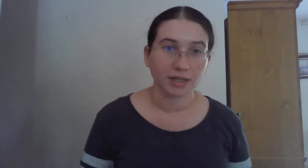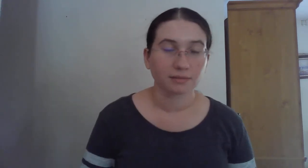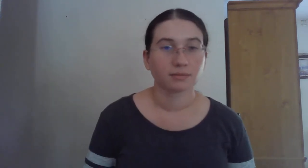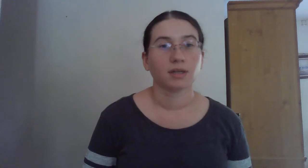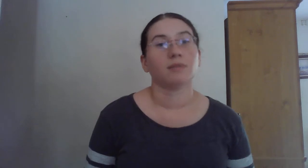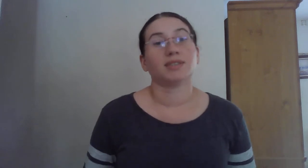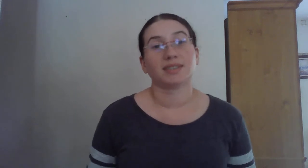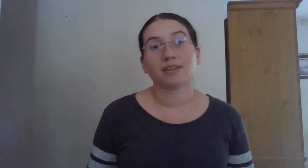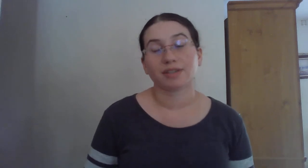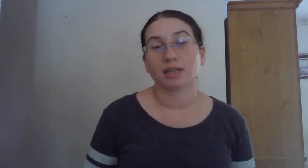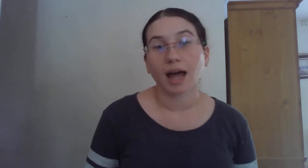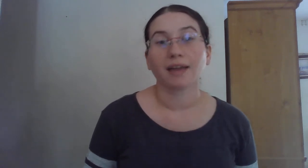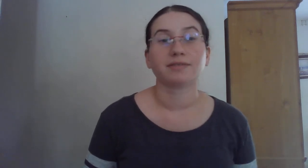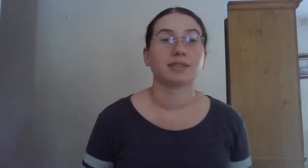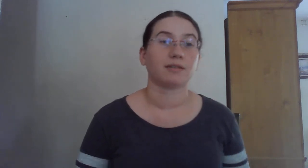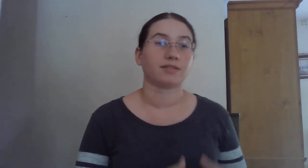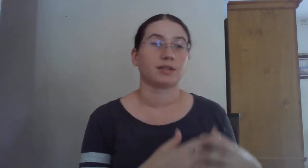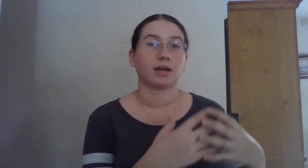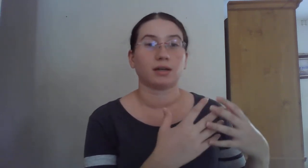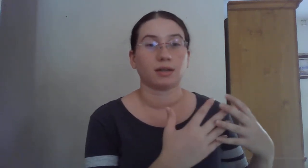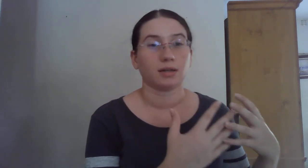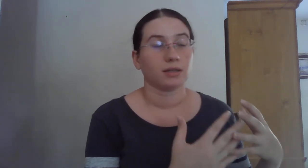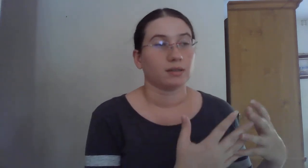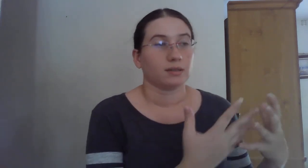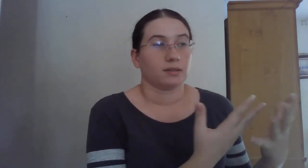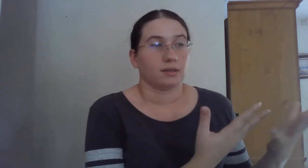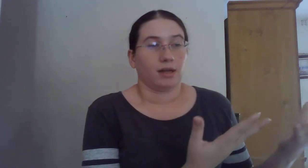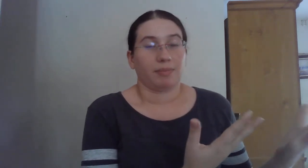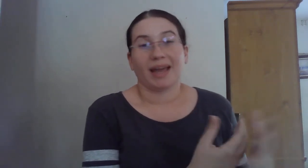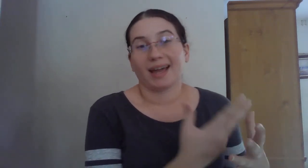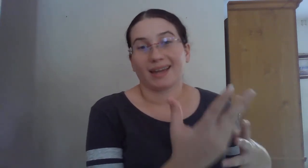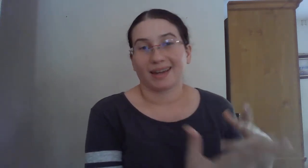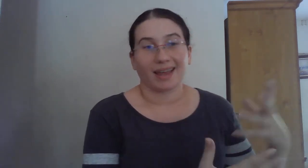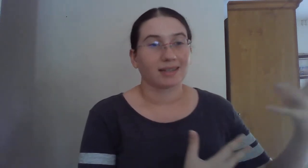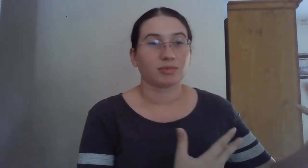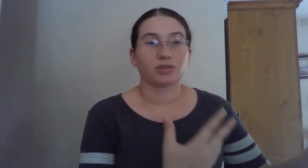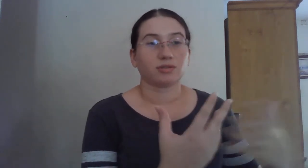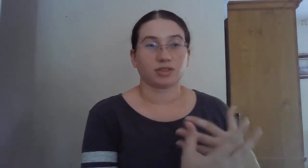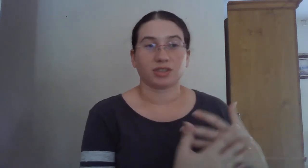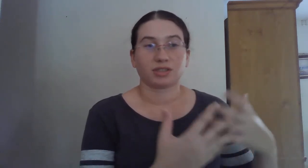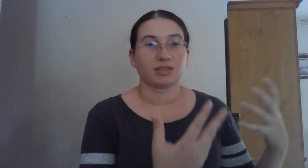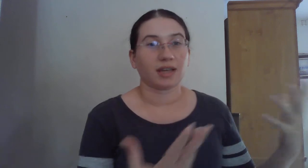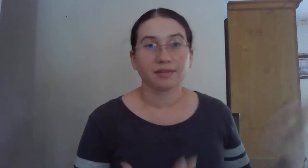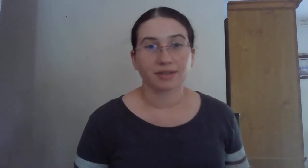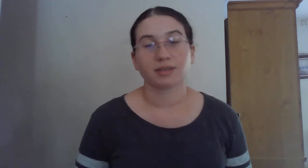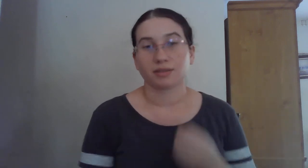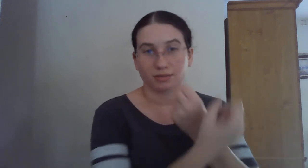right? But saving a life, saving a pet, an animal, or just saving,